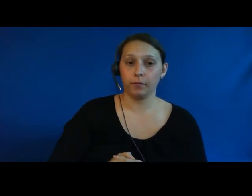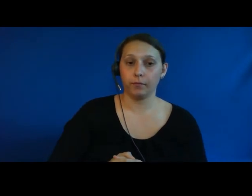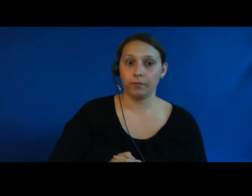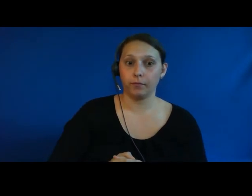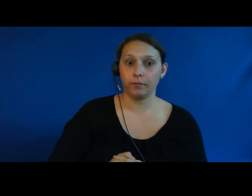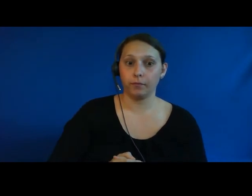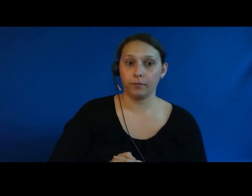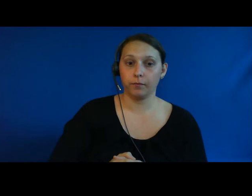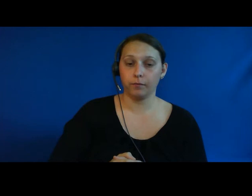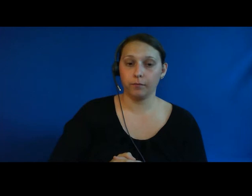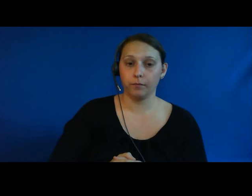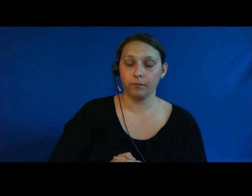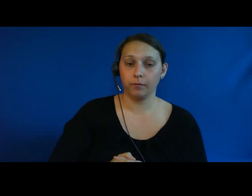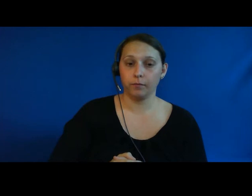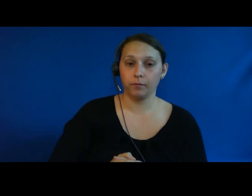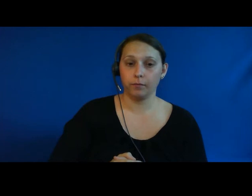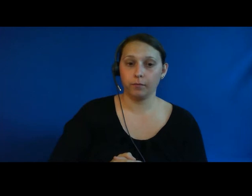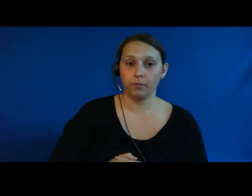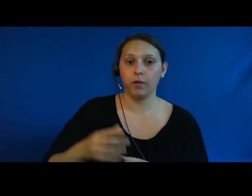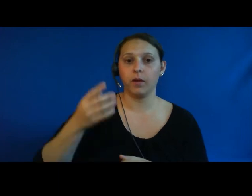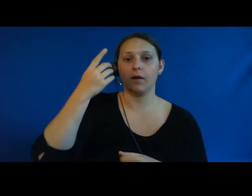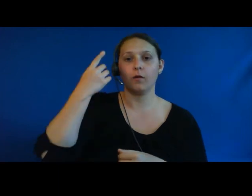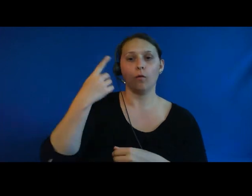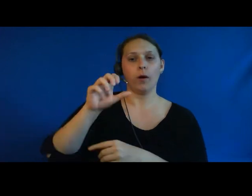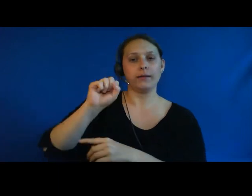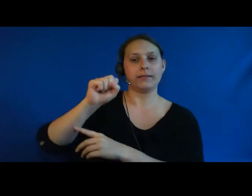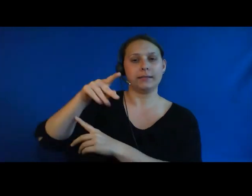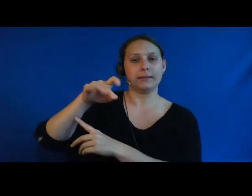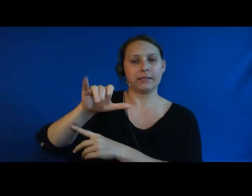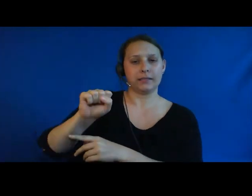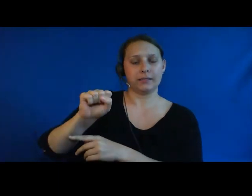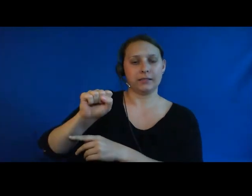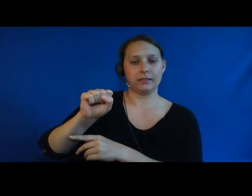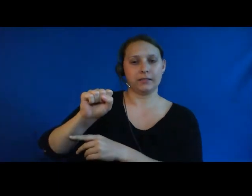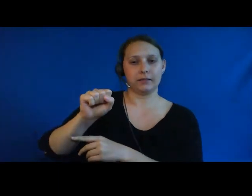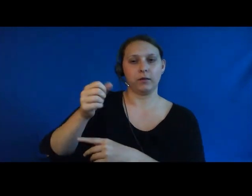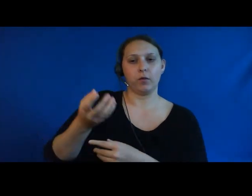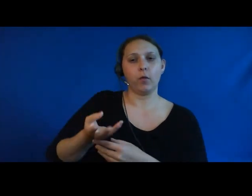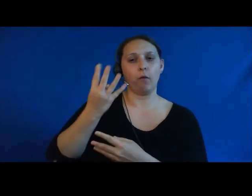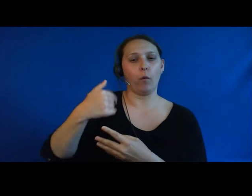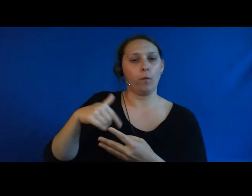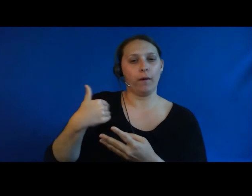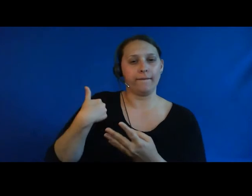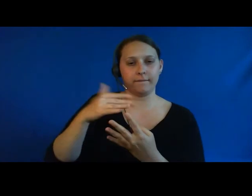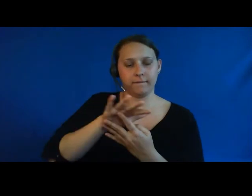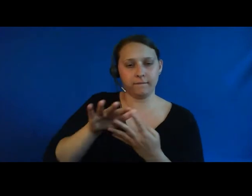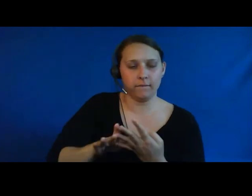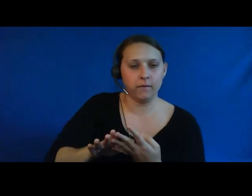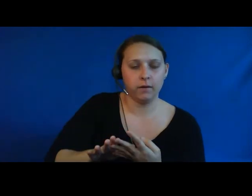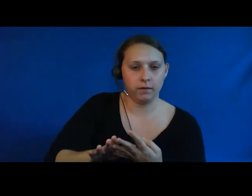a datum point for the species that we currently have. We'd like to be able